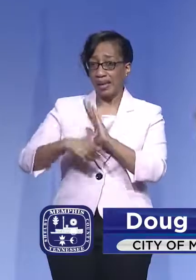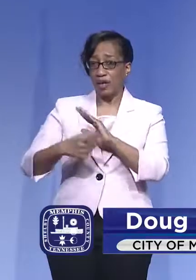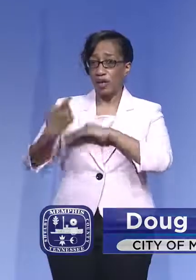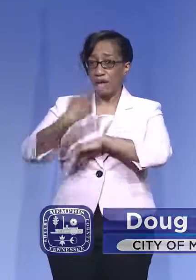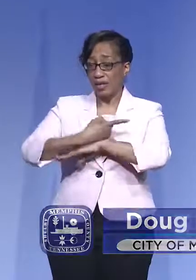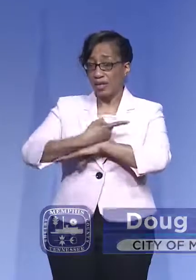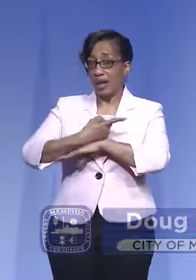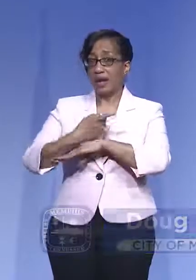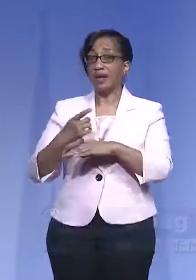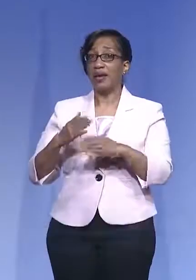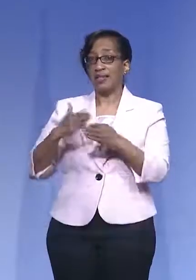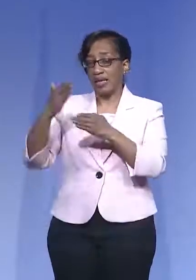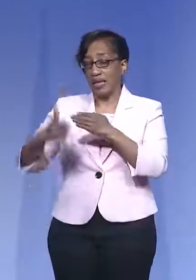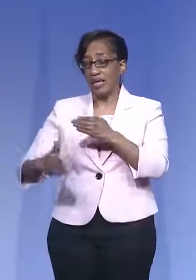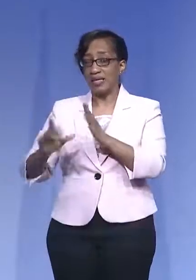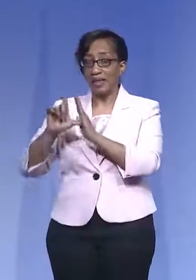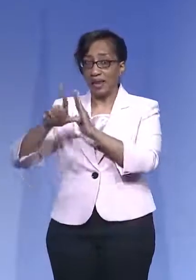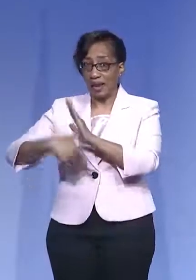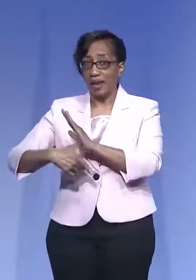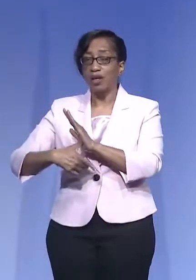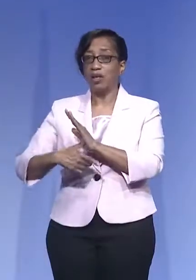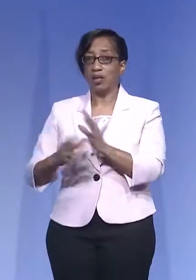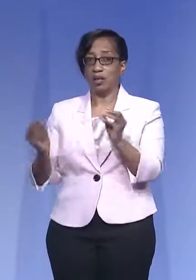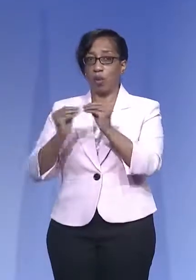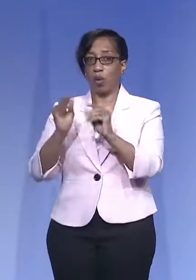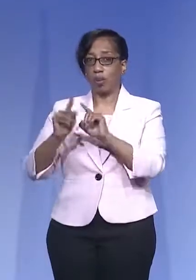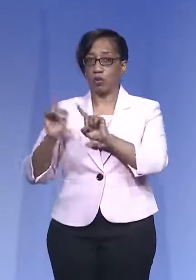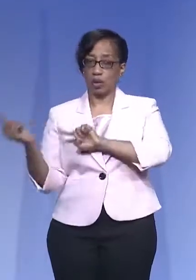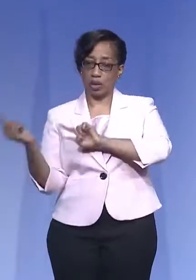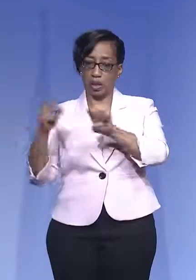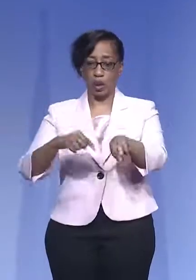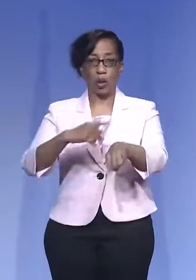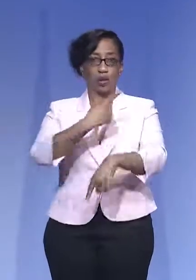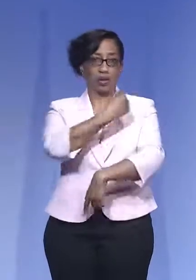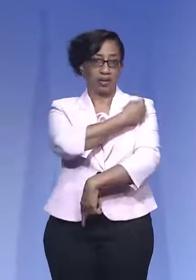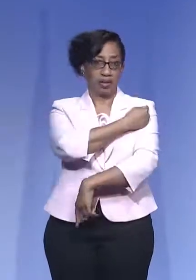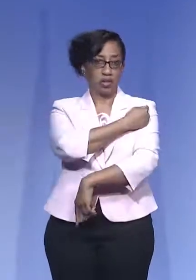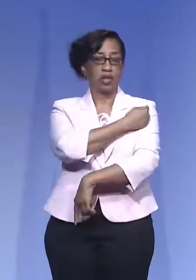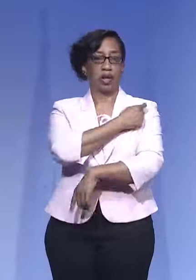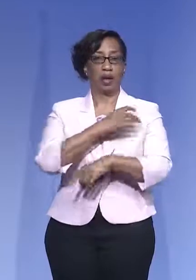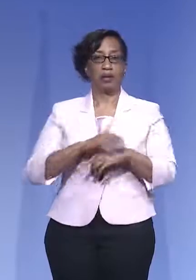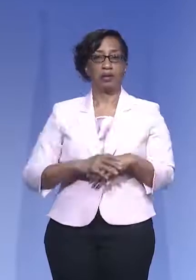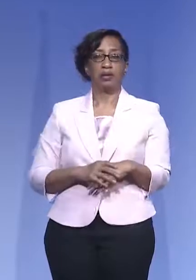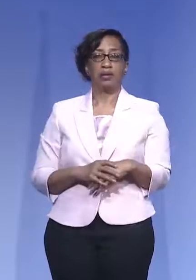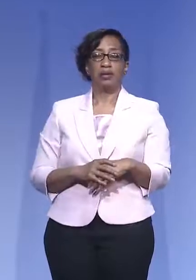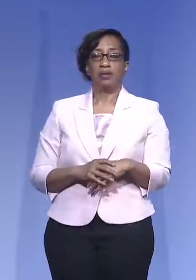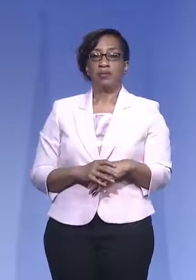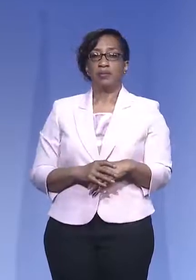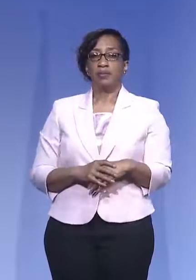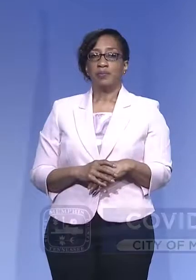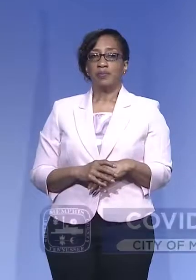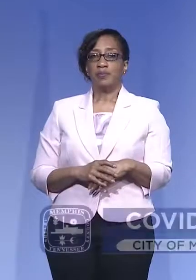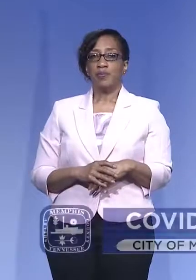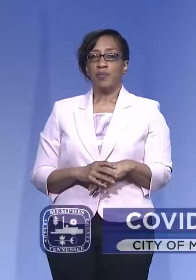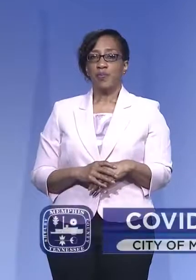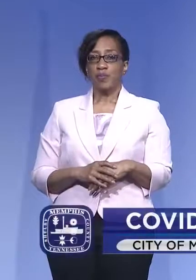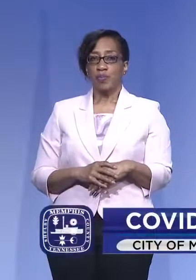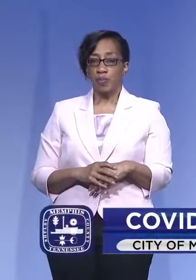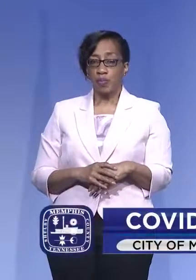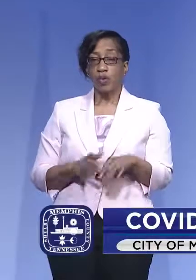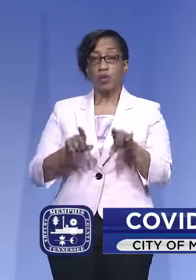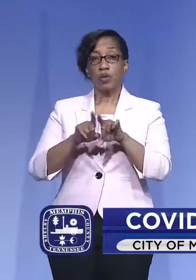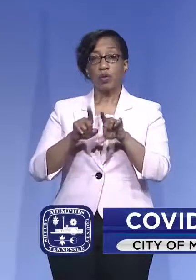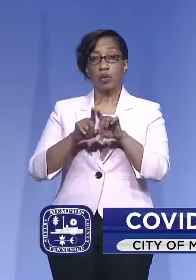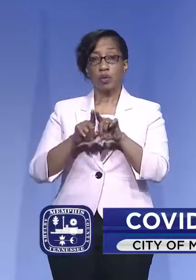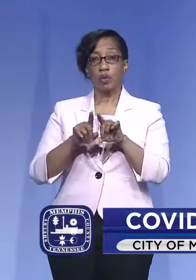ending later in the day and see if we can get some uptick there in those vaccines. So we are